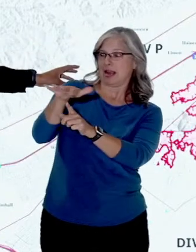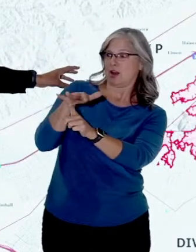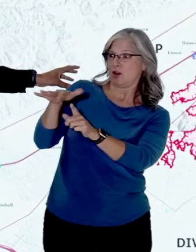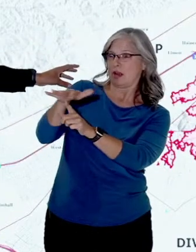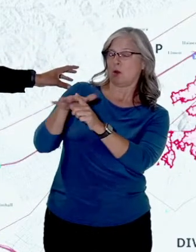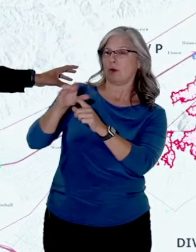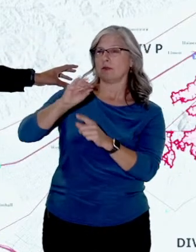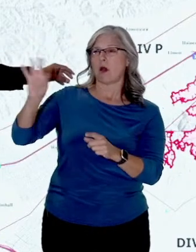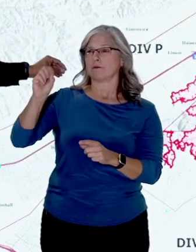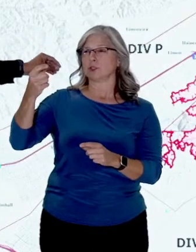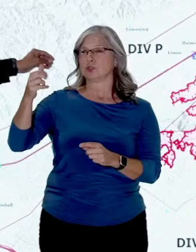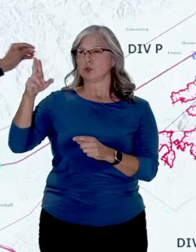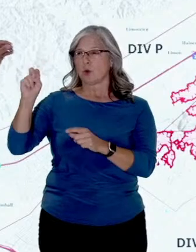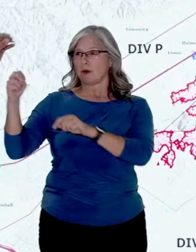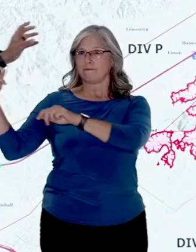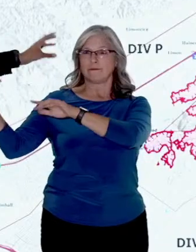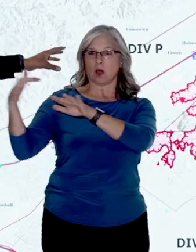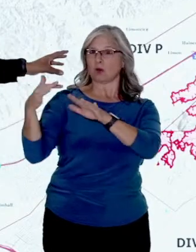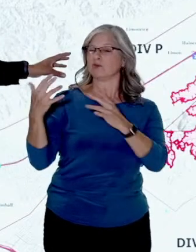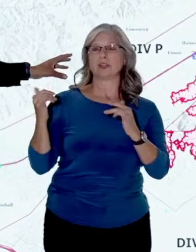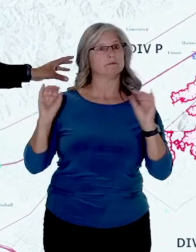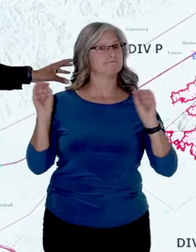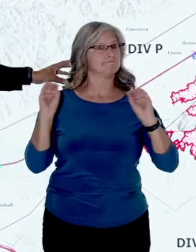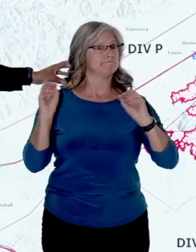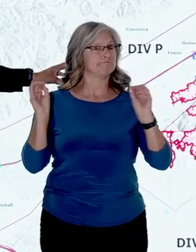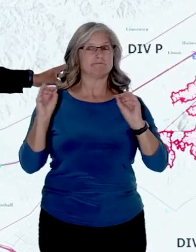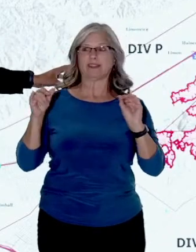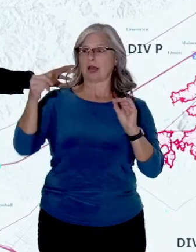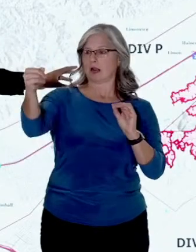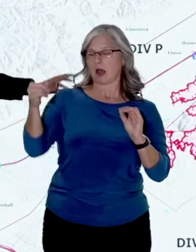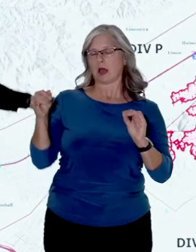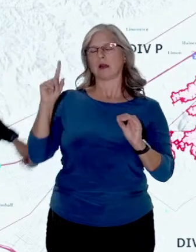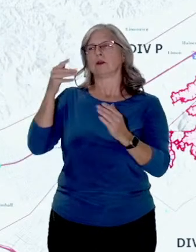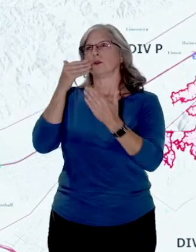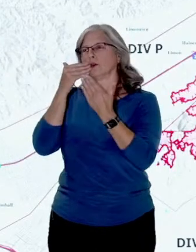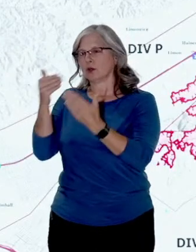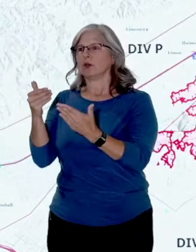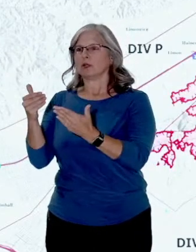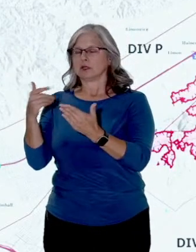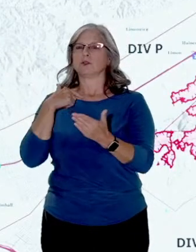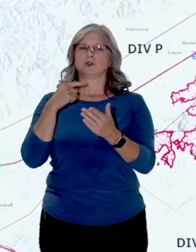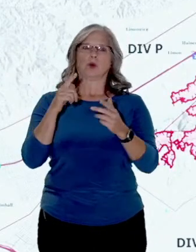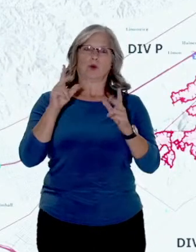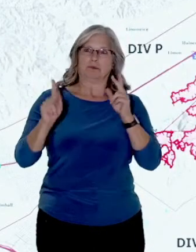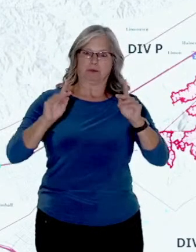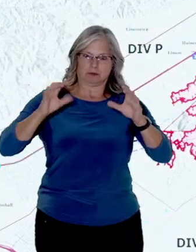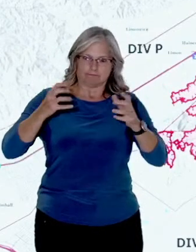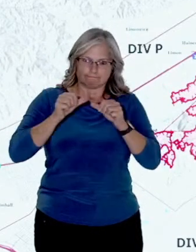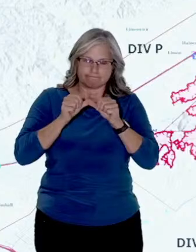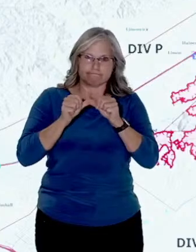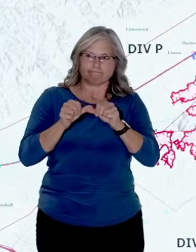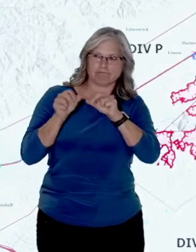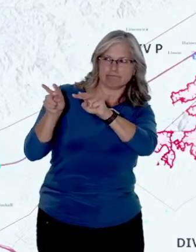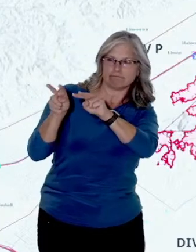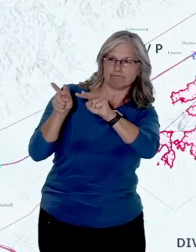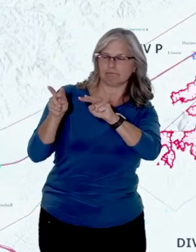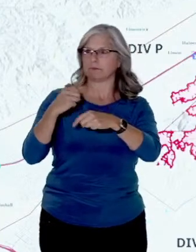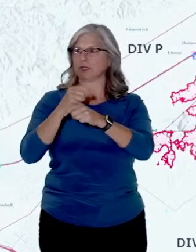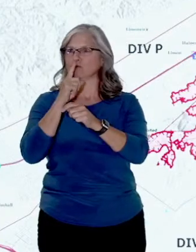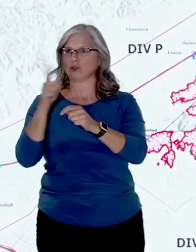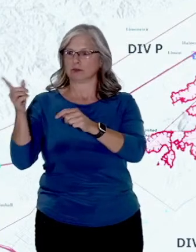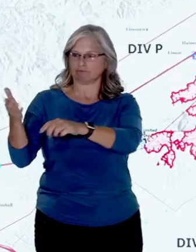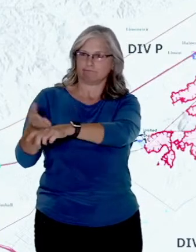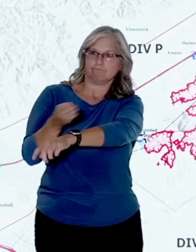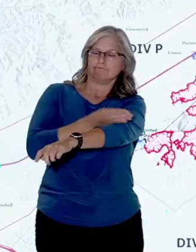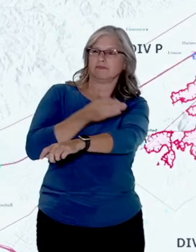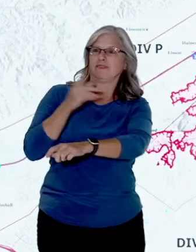offshore flow. Today, there was no fire activity on that line. It looked really good and it held. So crews continued to monitor, patrol, and improve that line, and it was looking